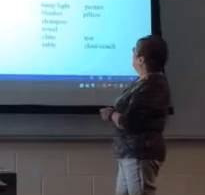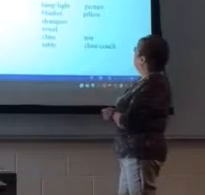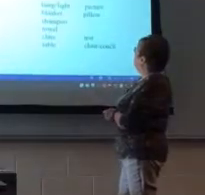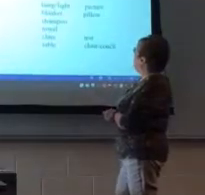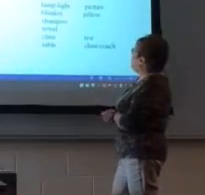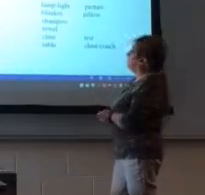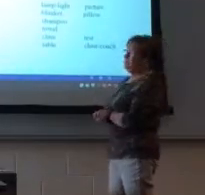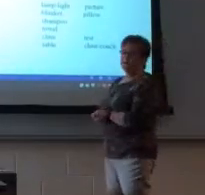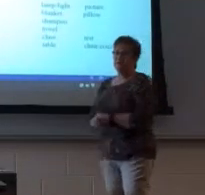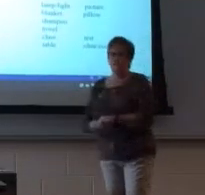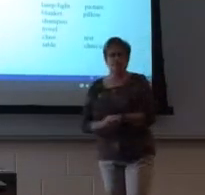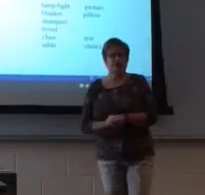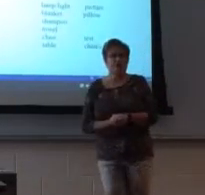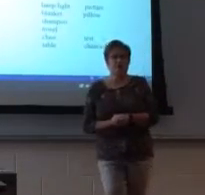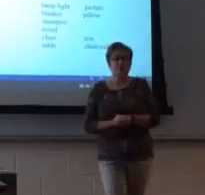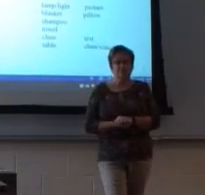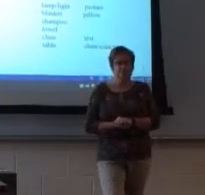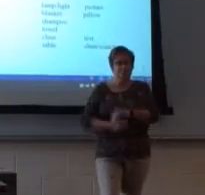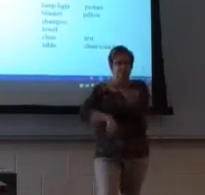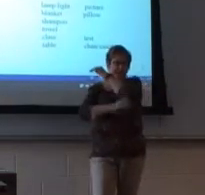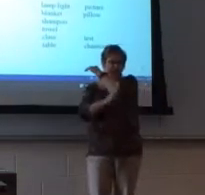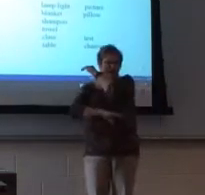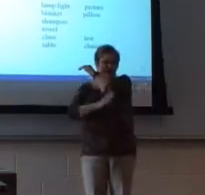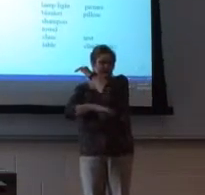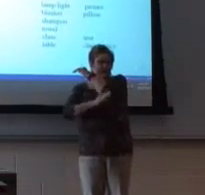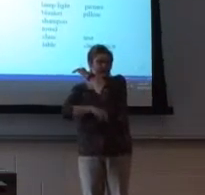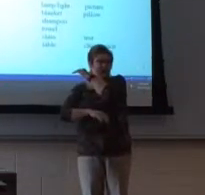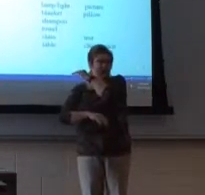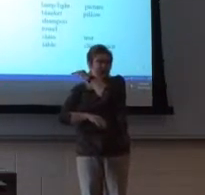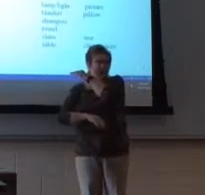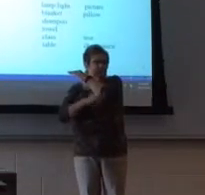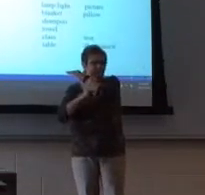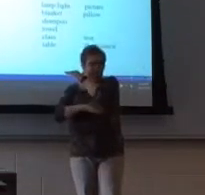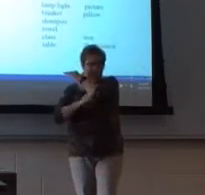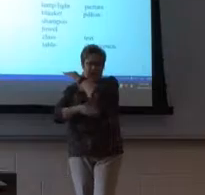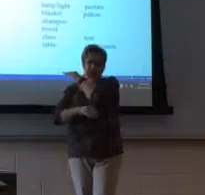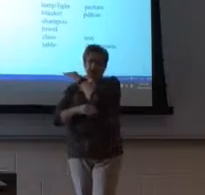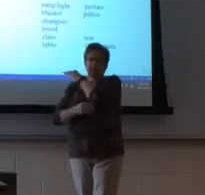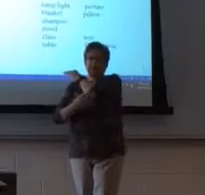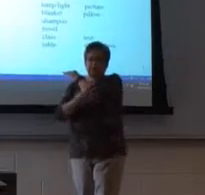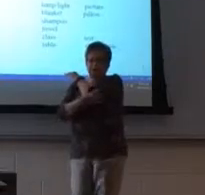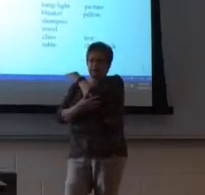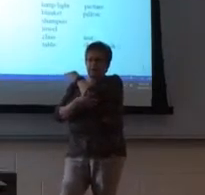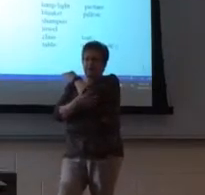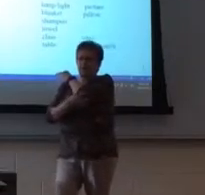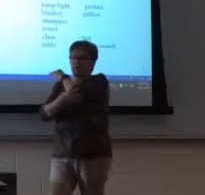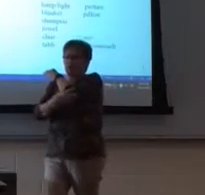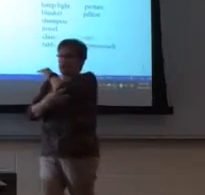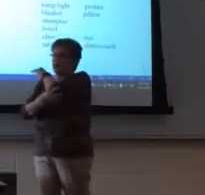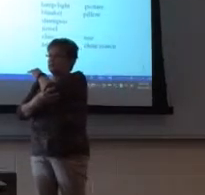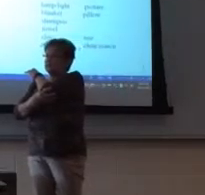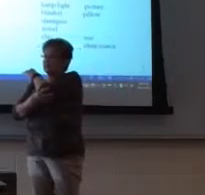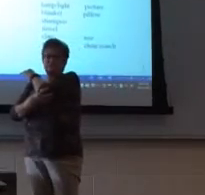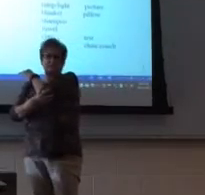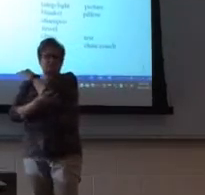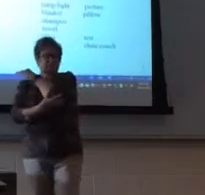All right, autumn or fall is fall or autumn. Think of like an elbow patch